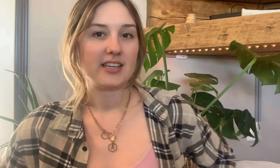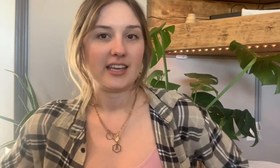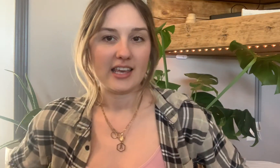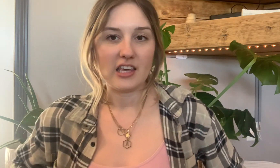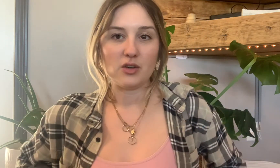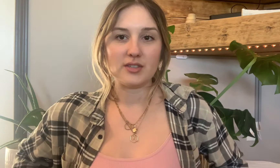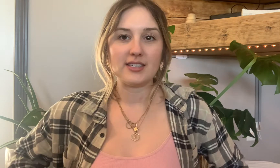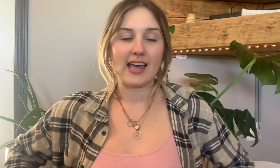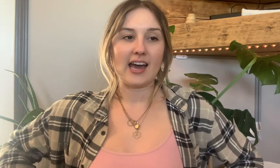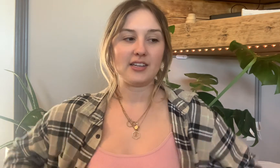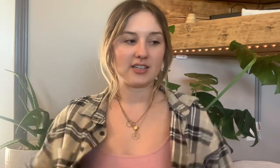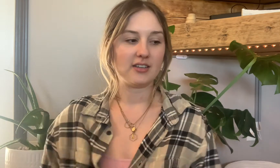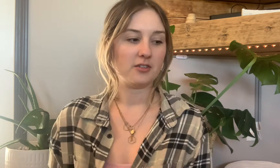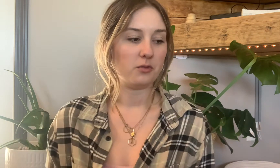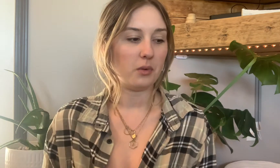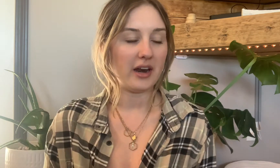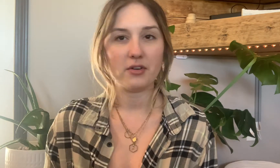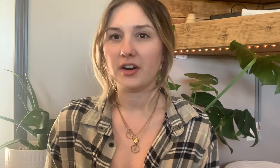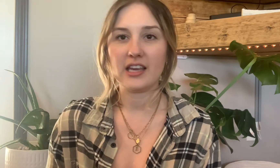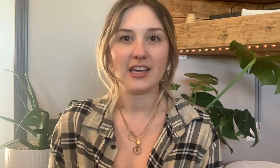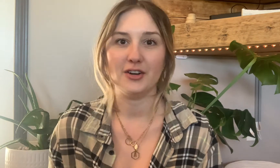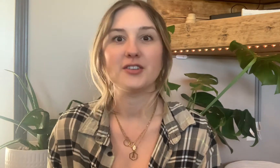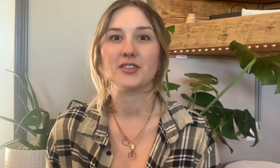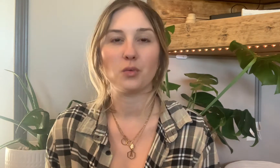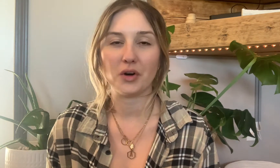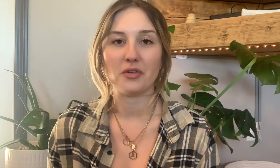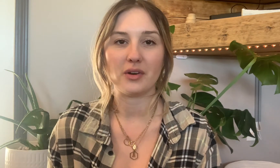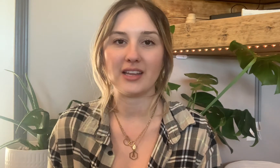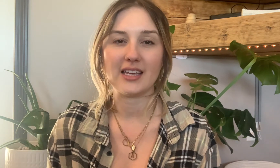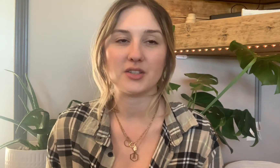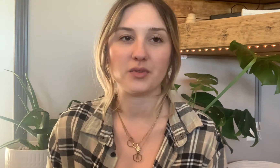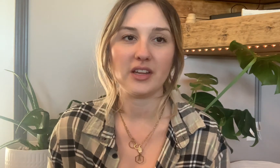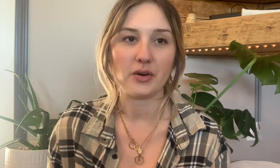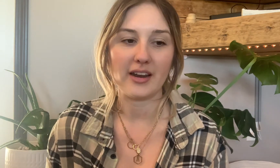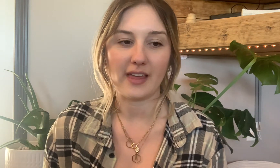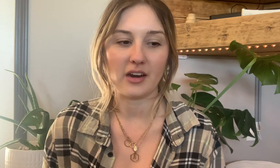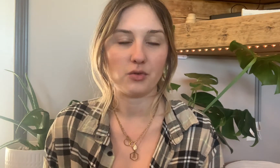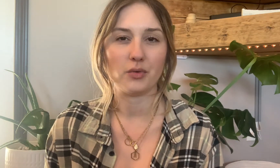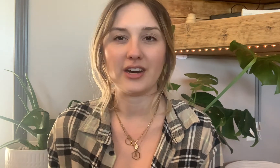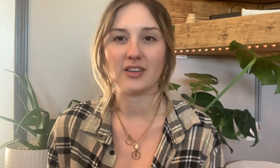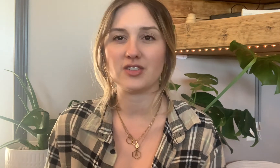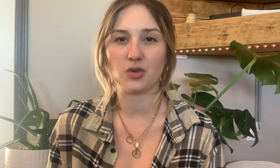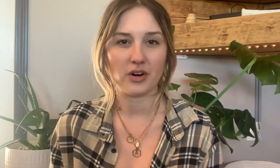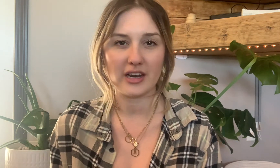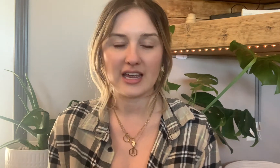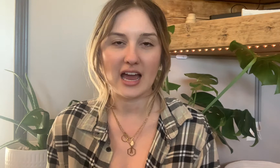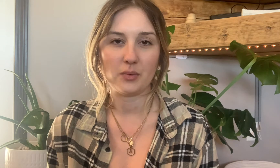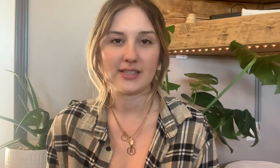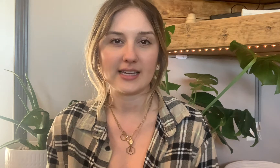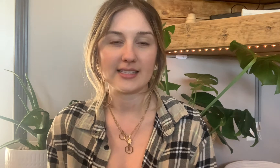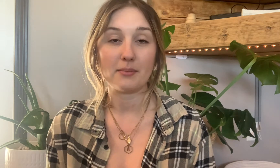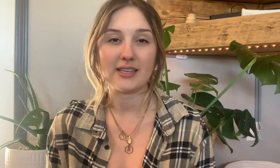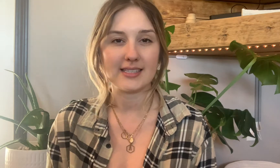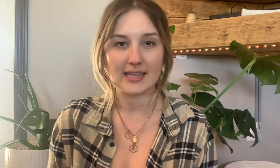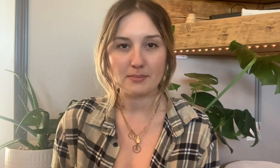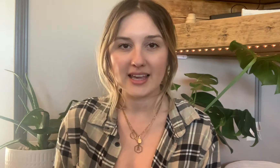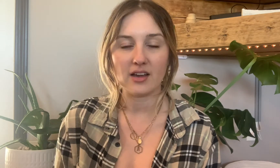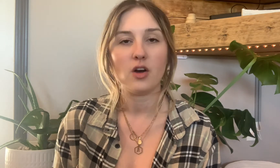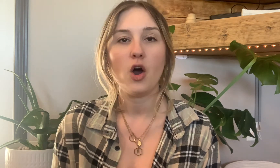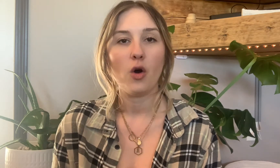he uses that whenever he hears the word, really. He's really great at that. If we're reading a story and we say somebody's sleeping or